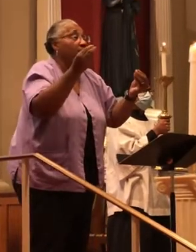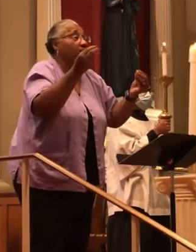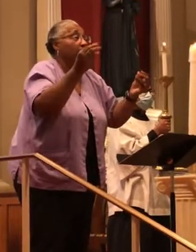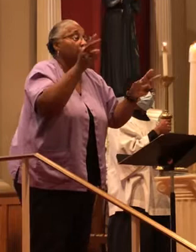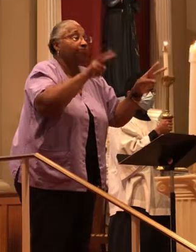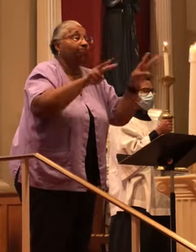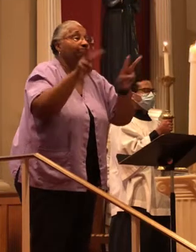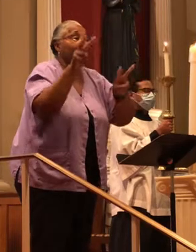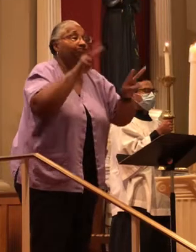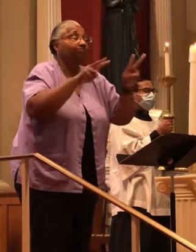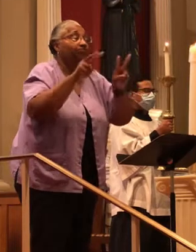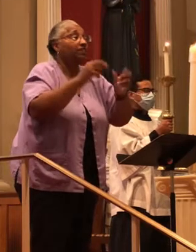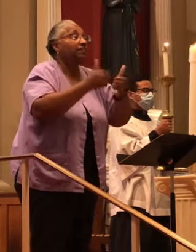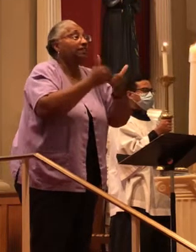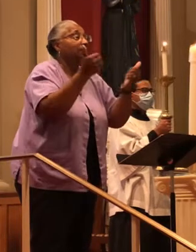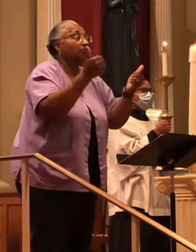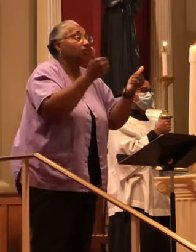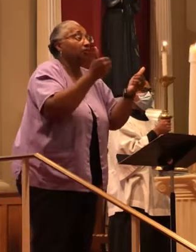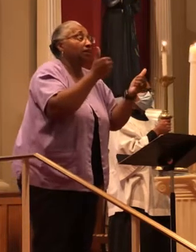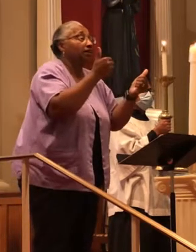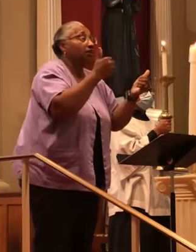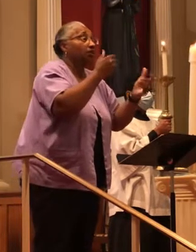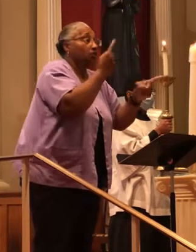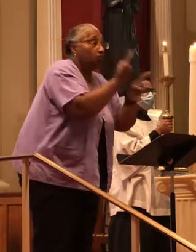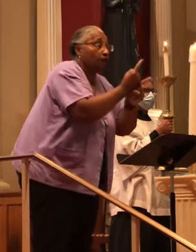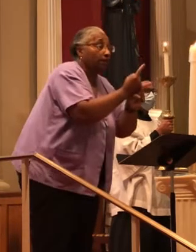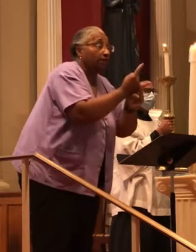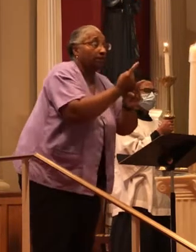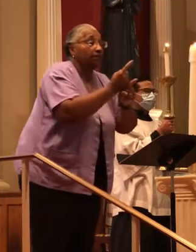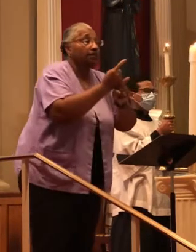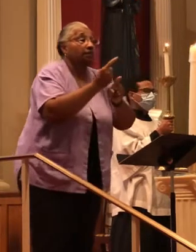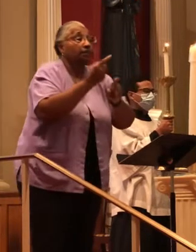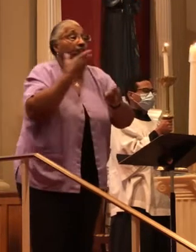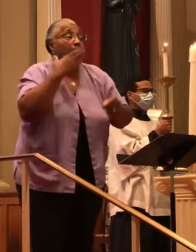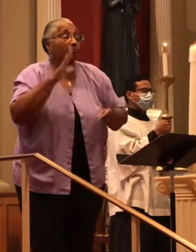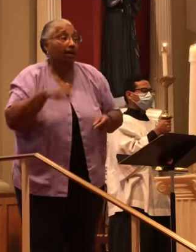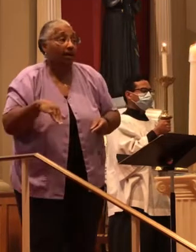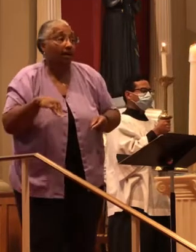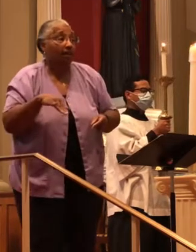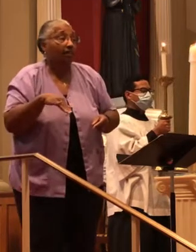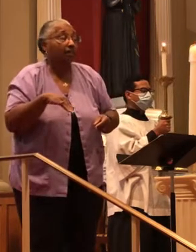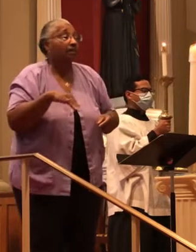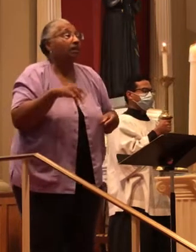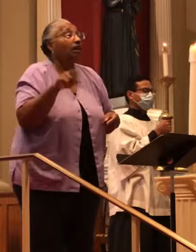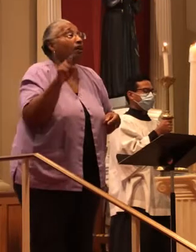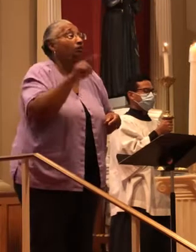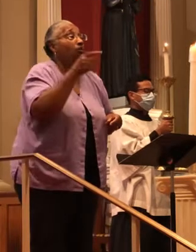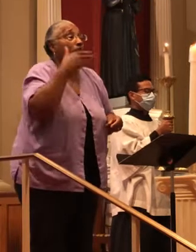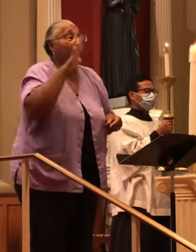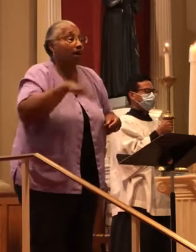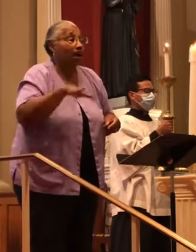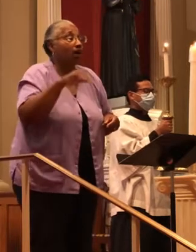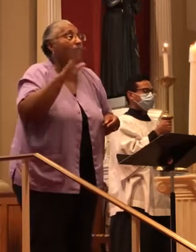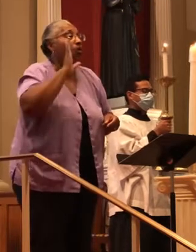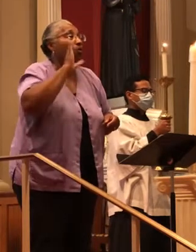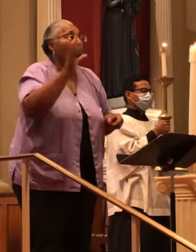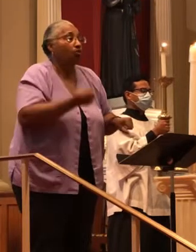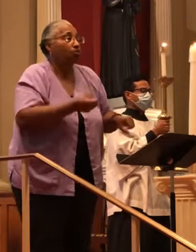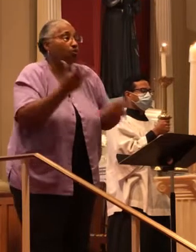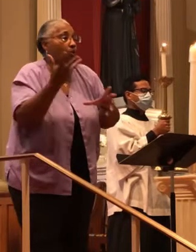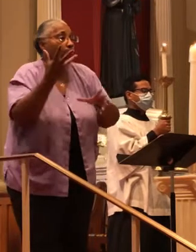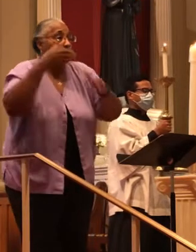righteous and throw them into the fiery furnace, where there will be wailing and grinding of